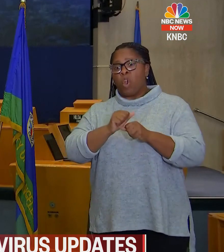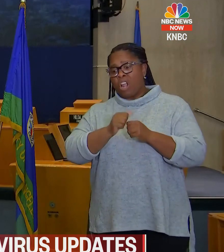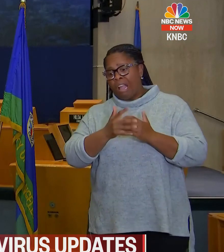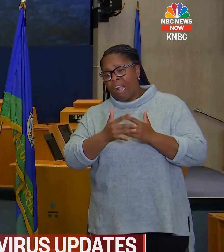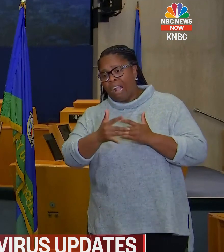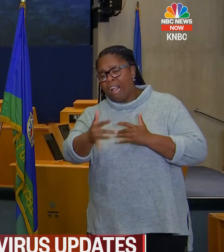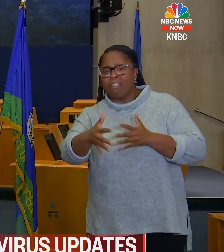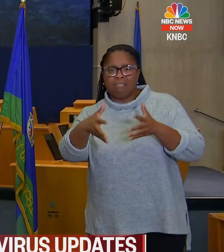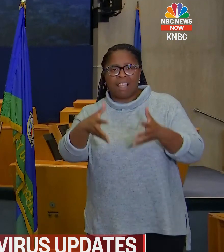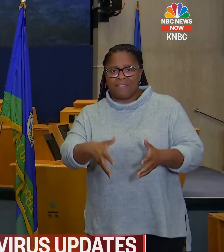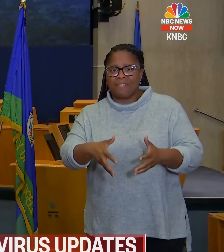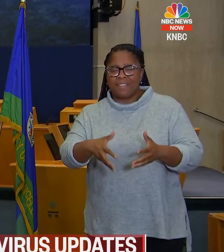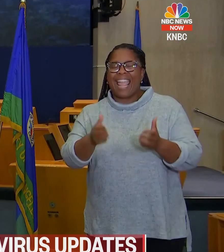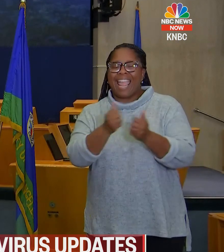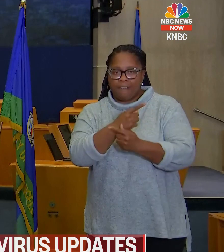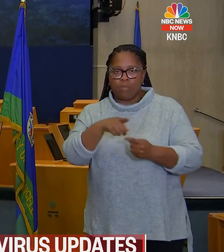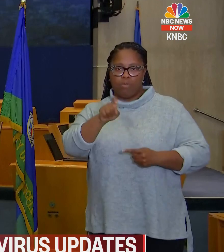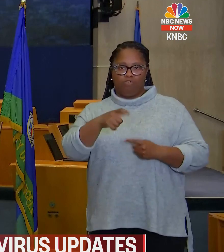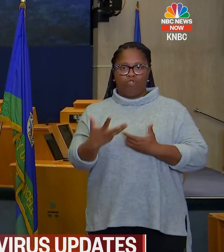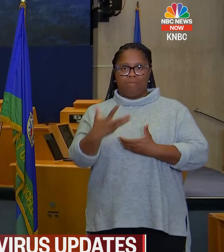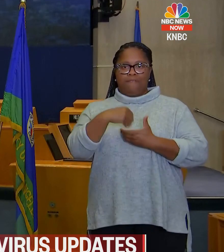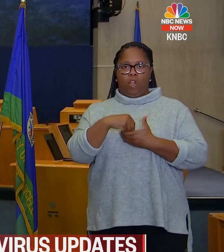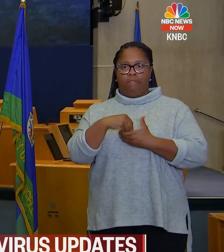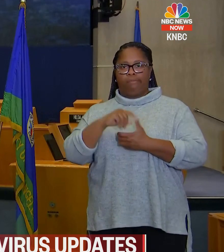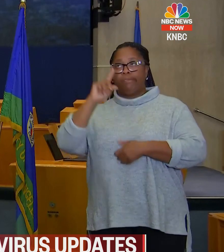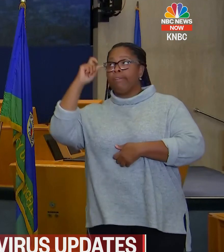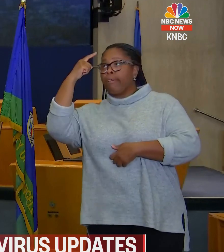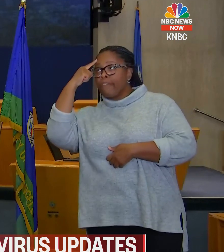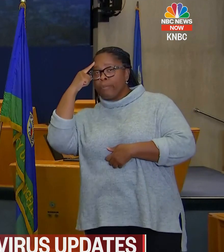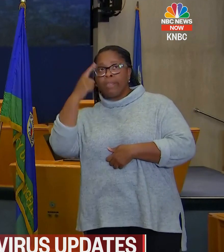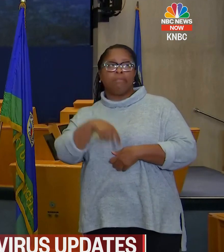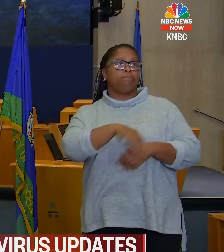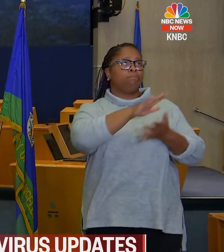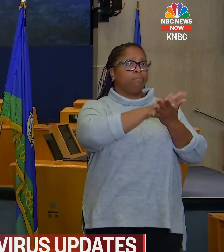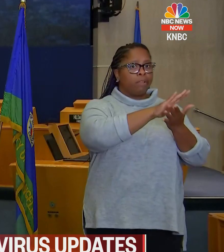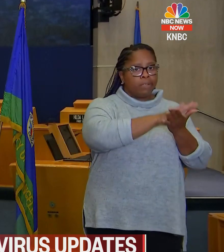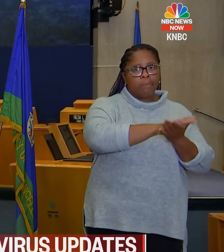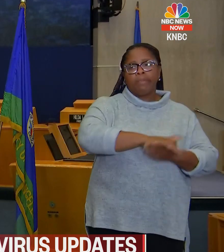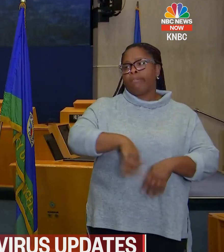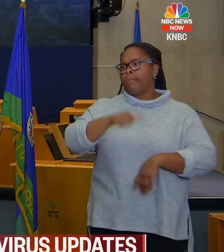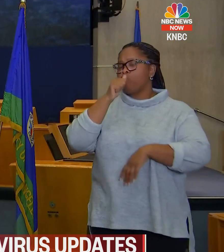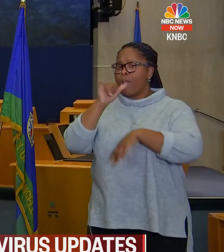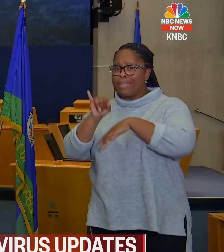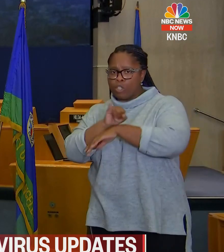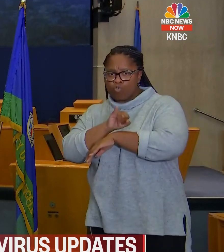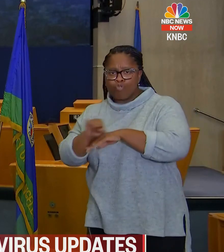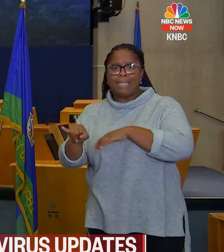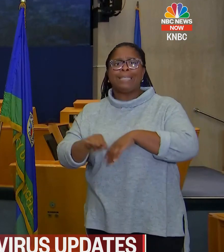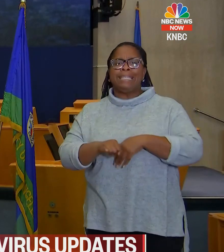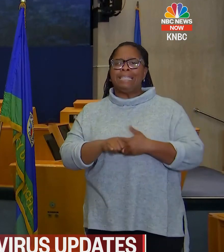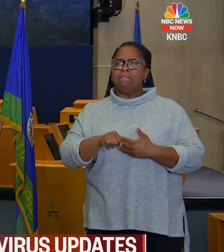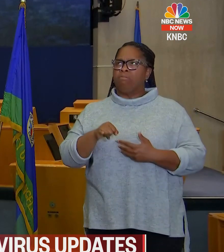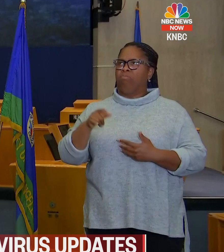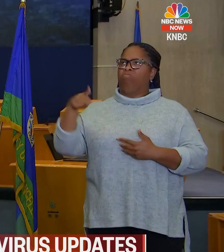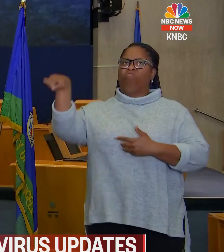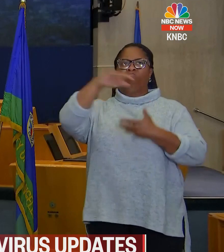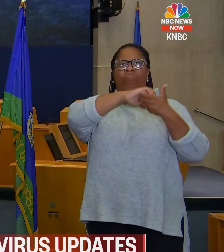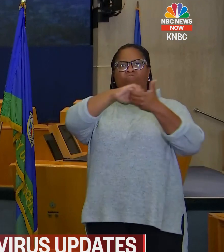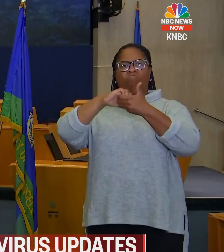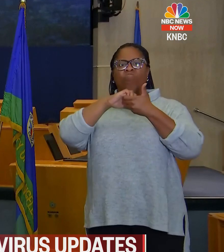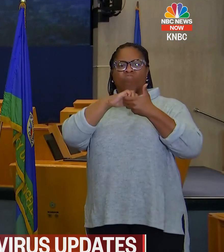and everyone needs to be involved, from government to academia to private industry, to meet this crisis head